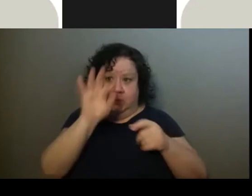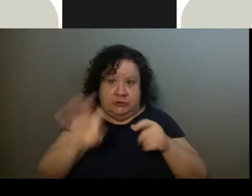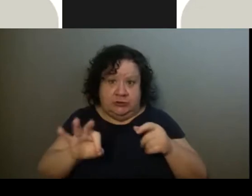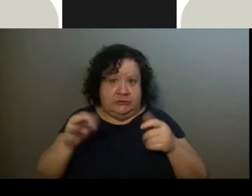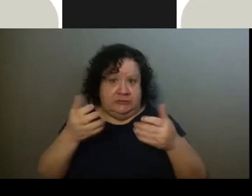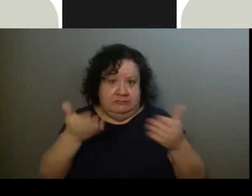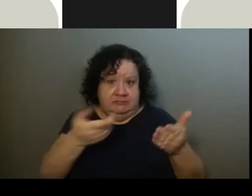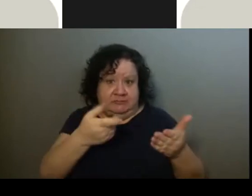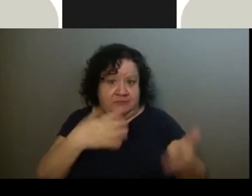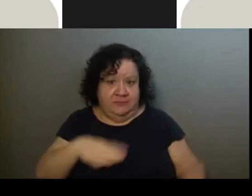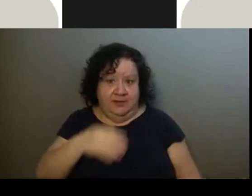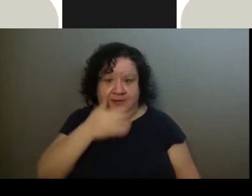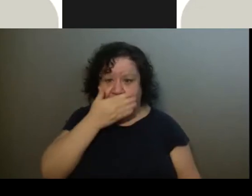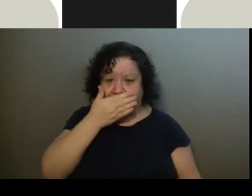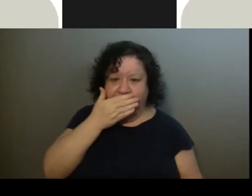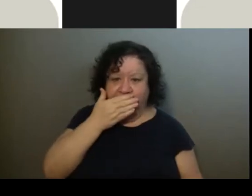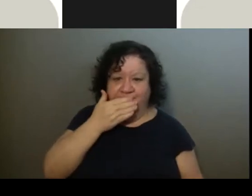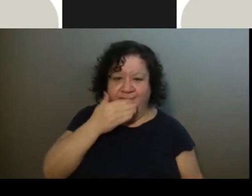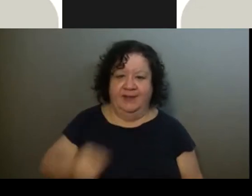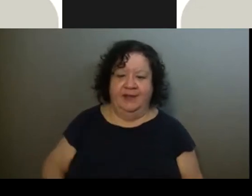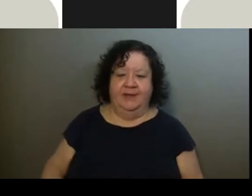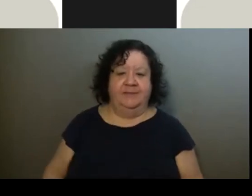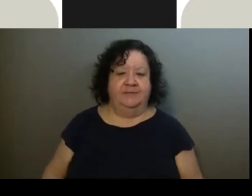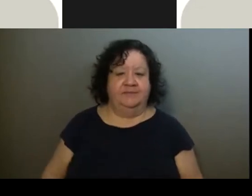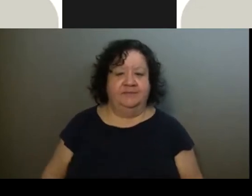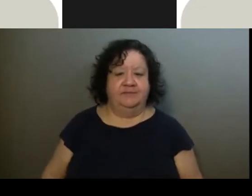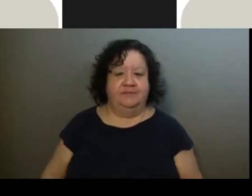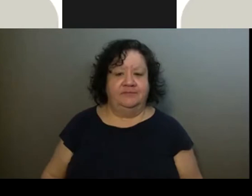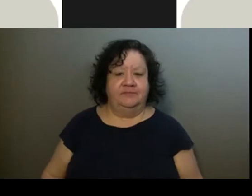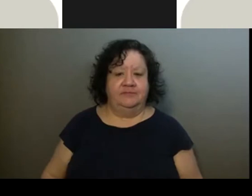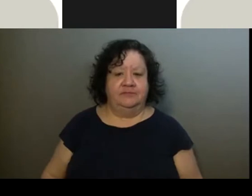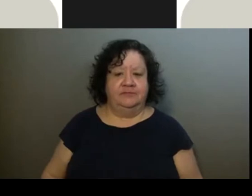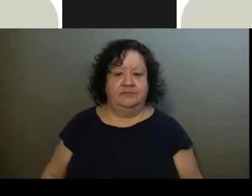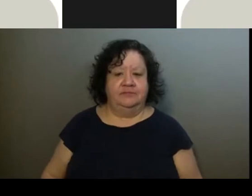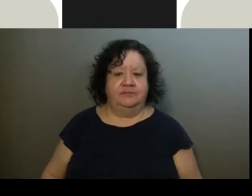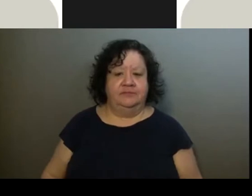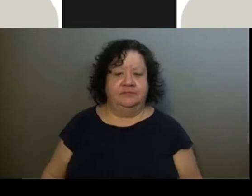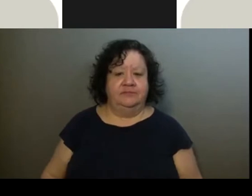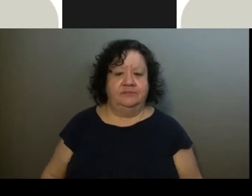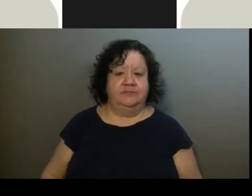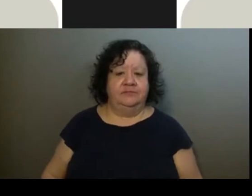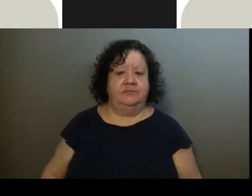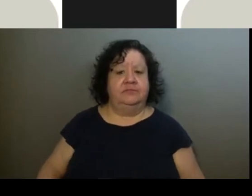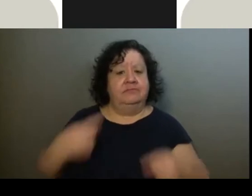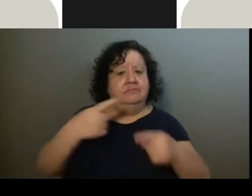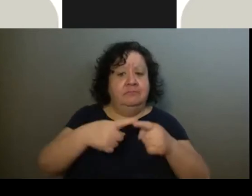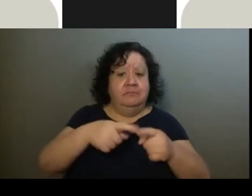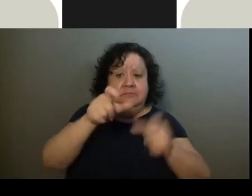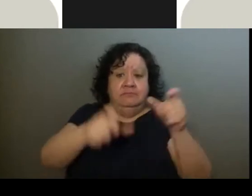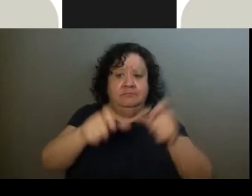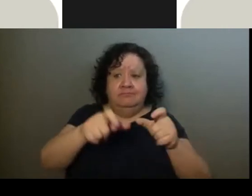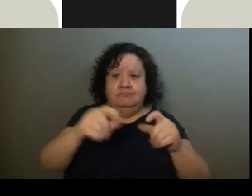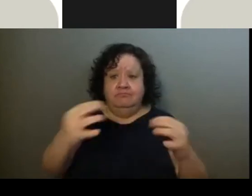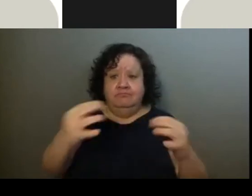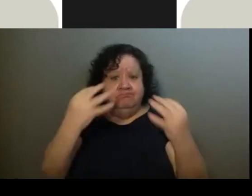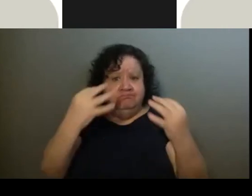encouraging our participants who wish to ask a question, please have your question ready and be specific.